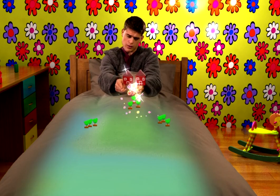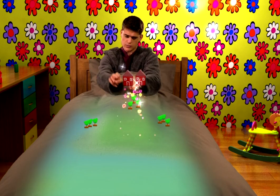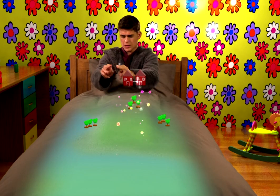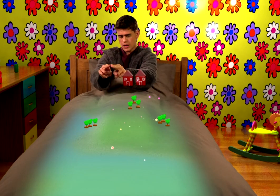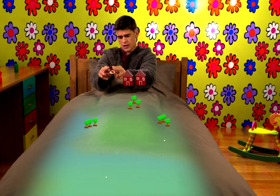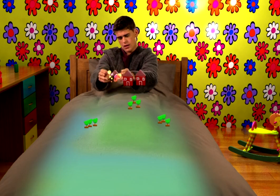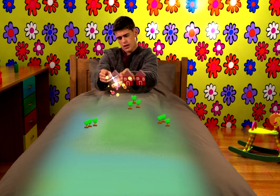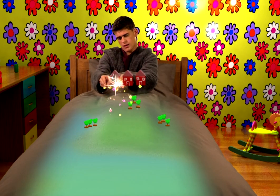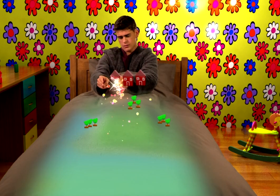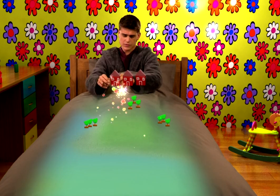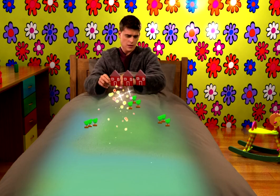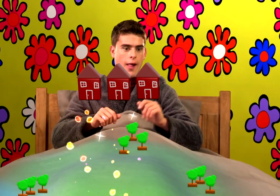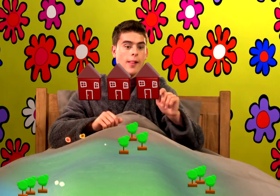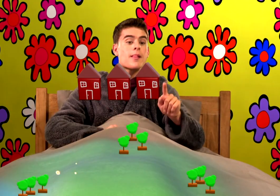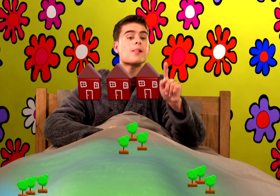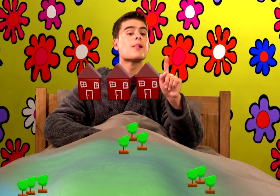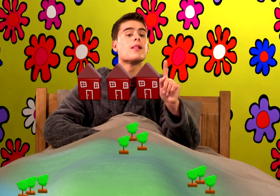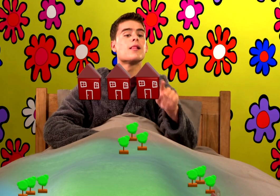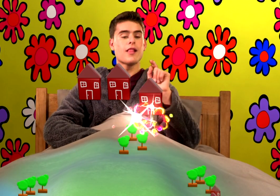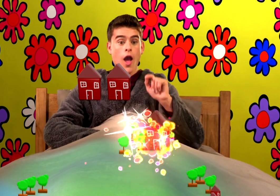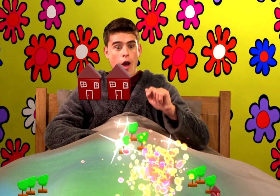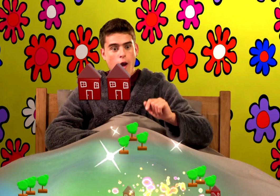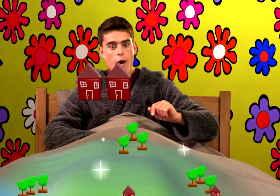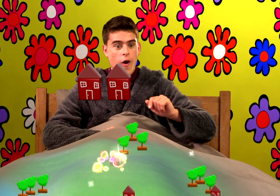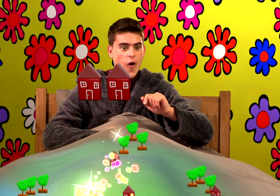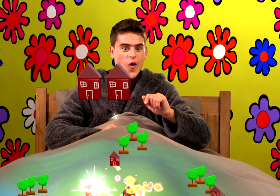and planted cities all about.